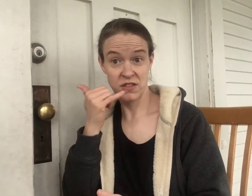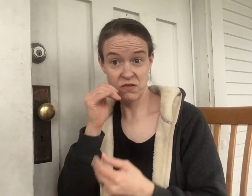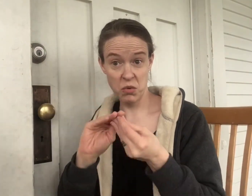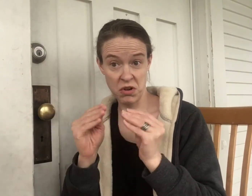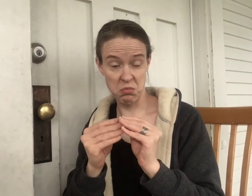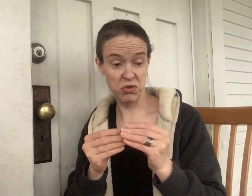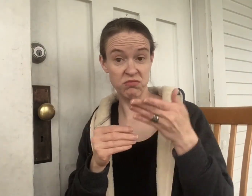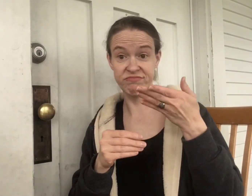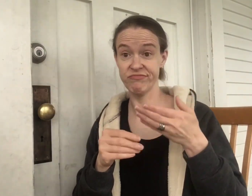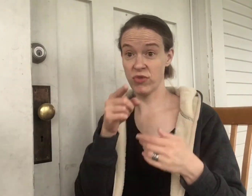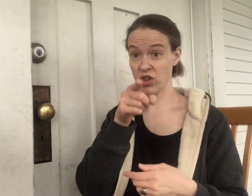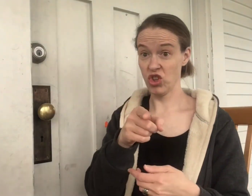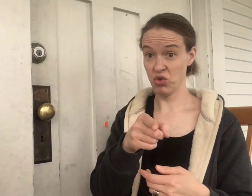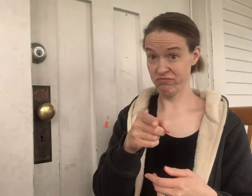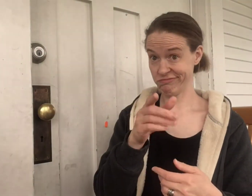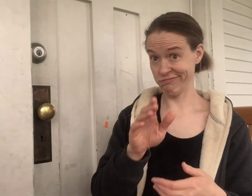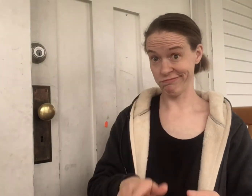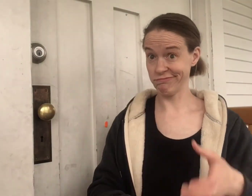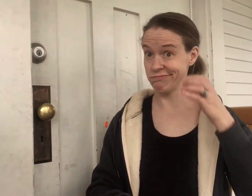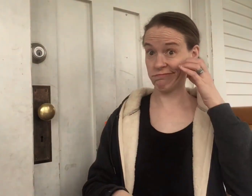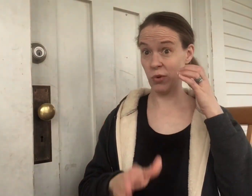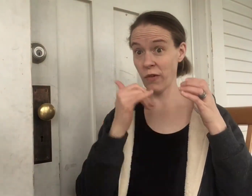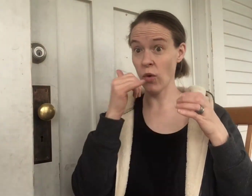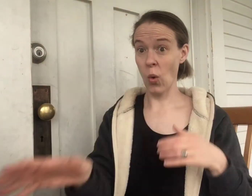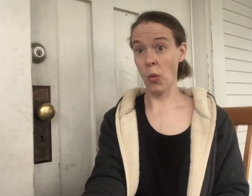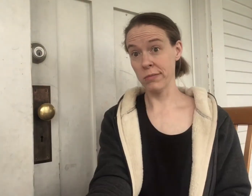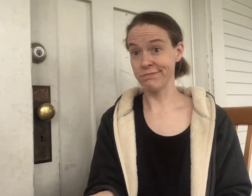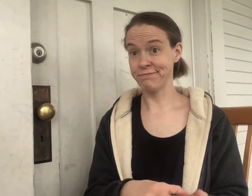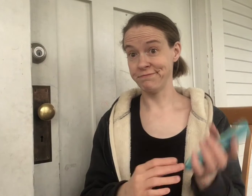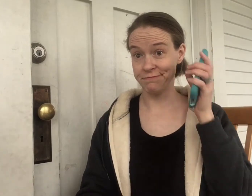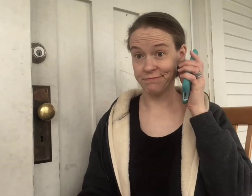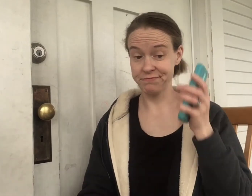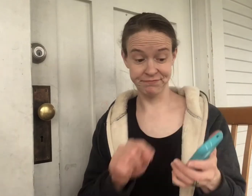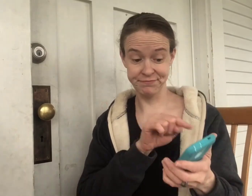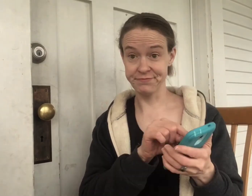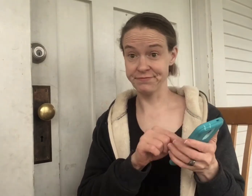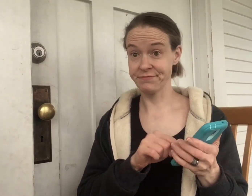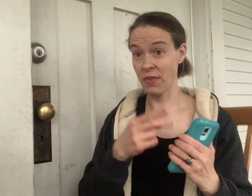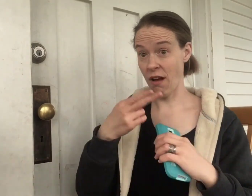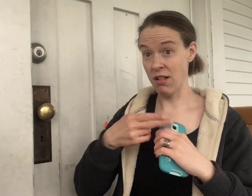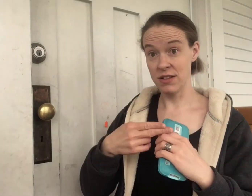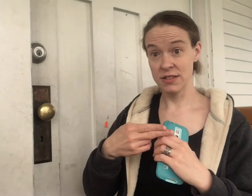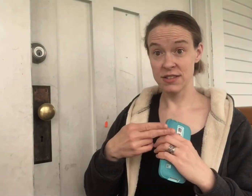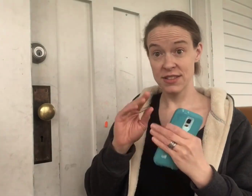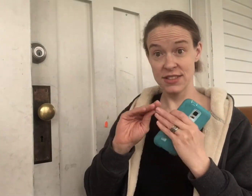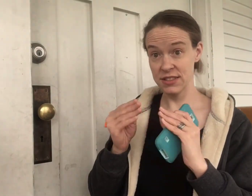give you his phone number. You would pick up your phone, your cell phone, dial that number,